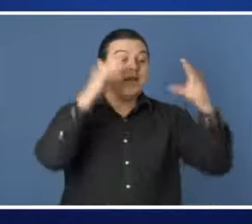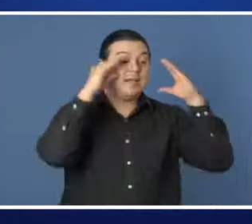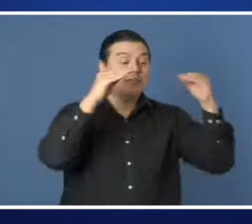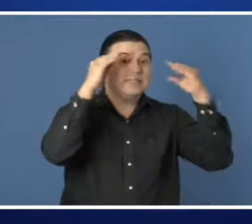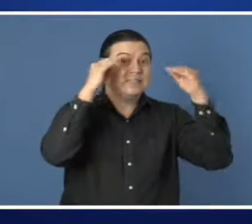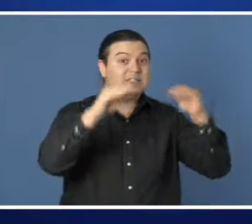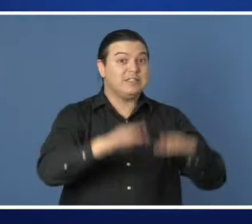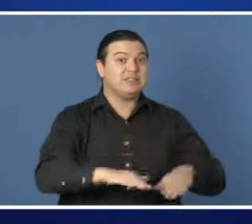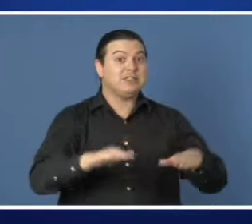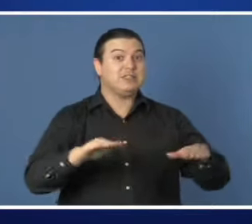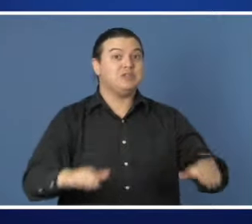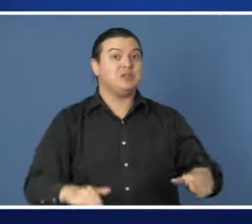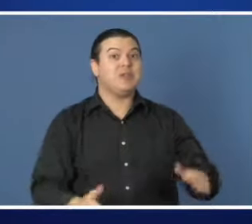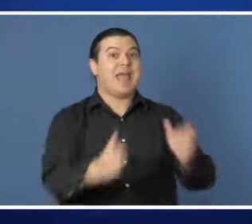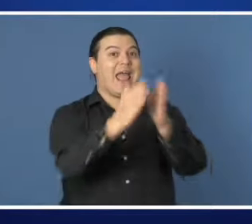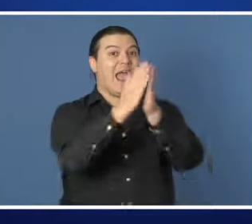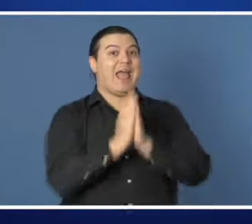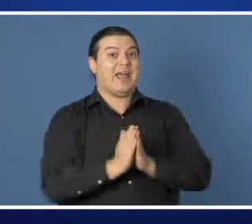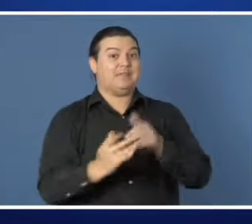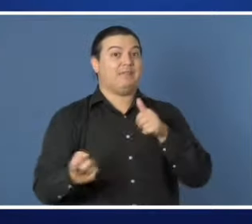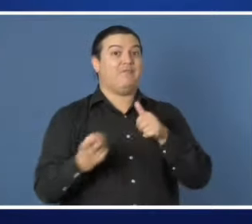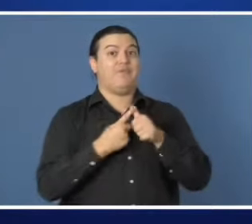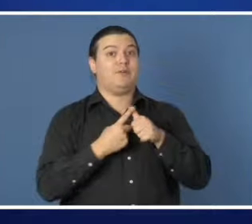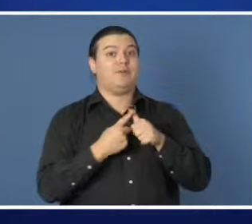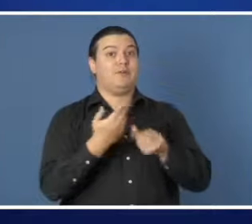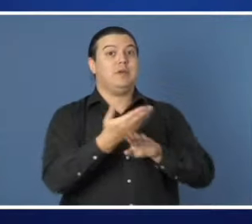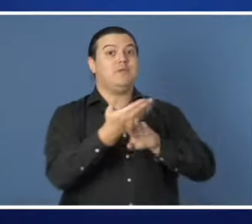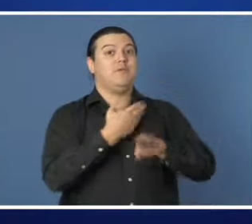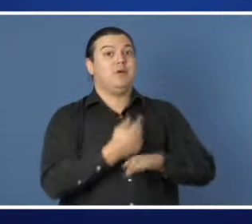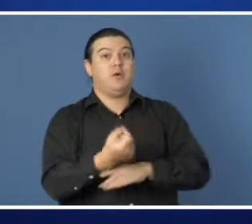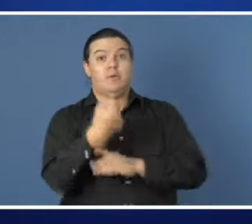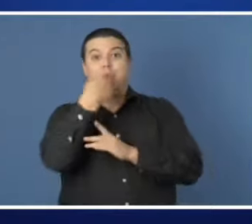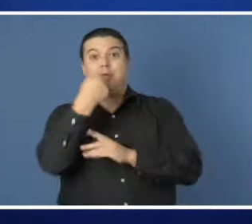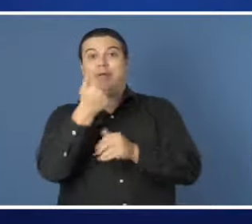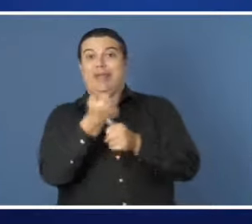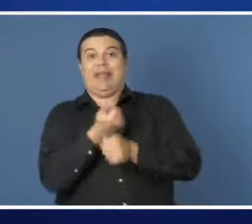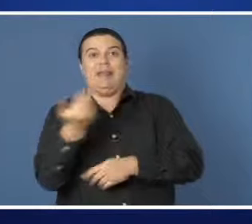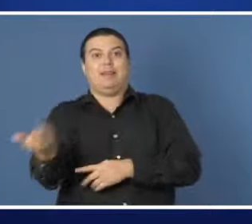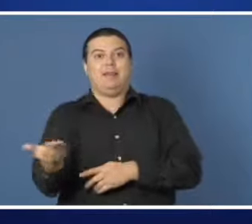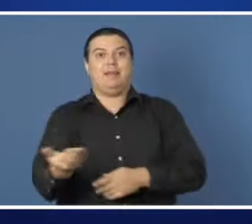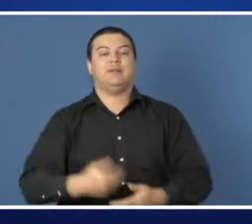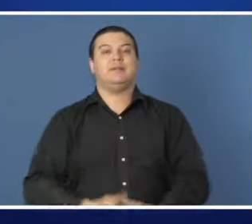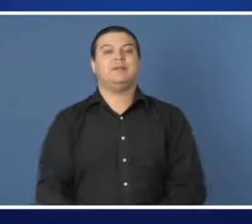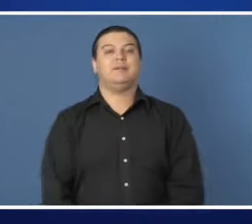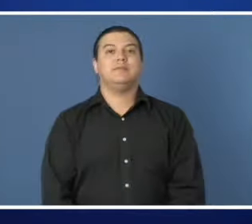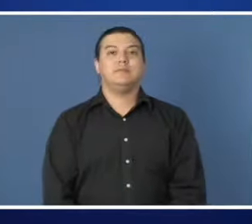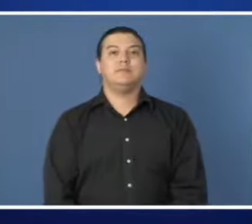Teach children to ask before putting anything in their mouth.